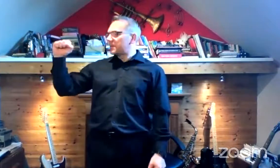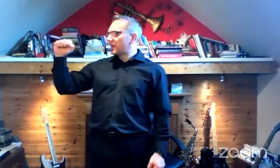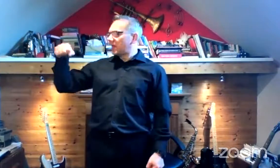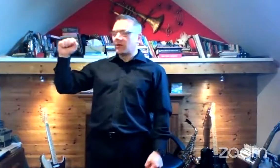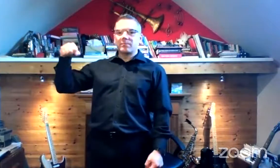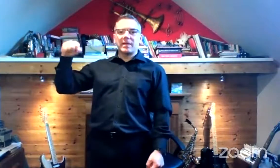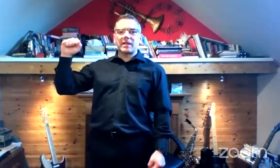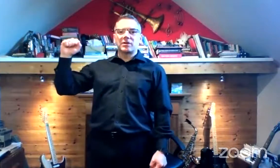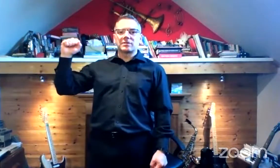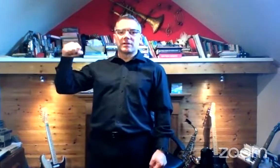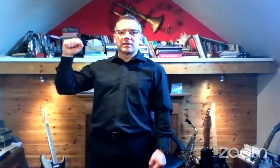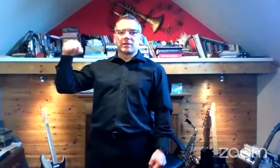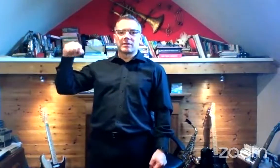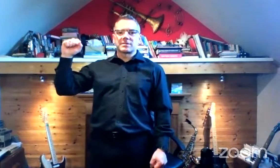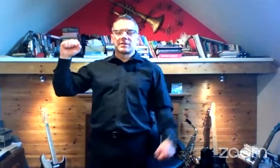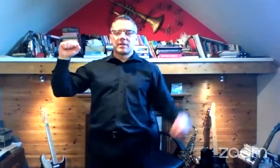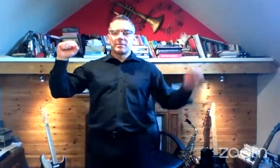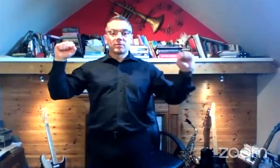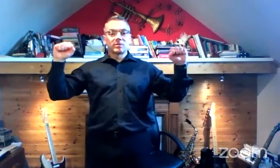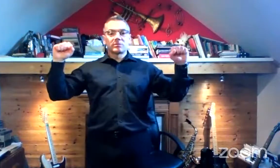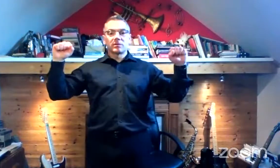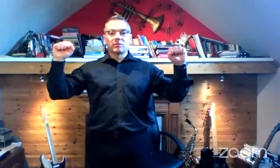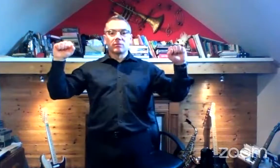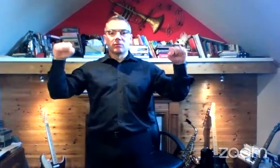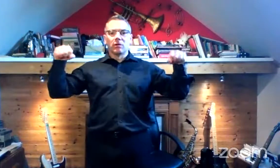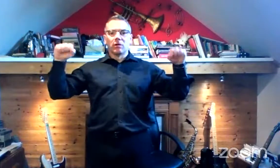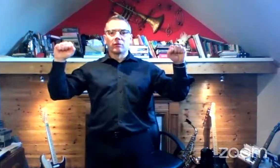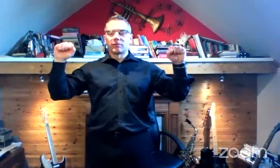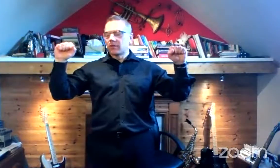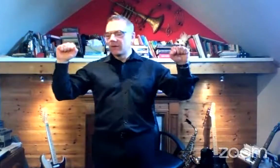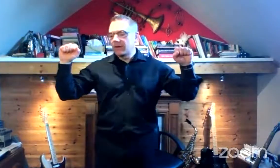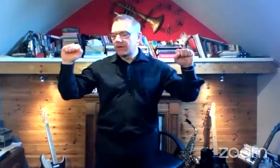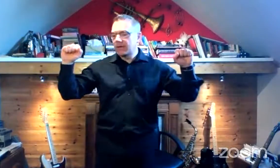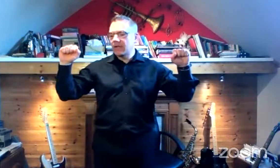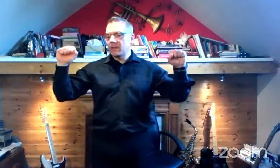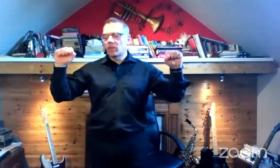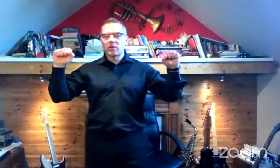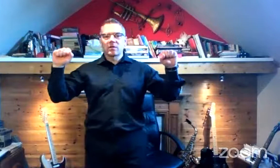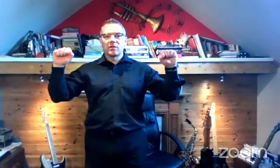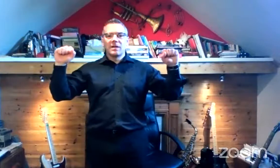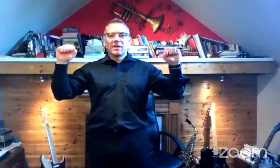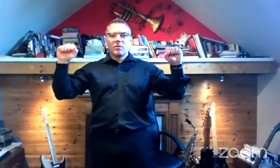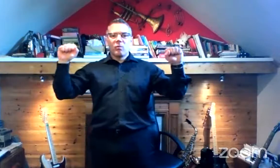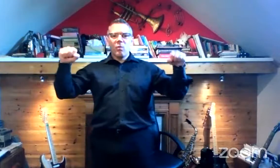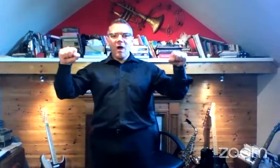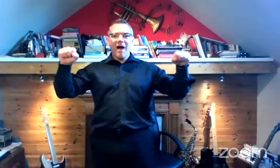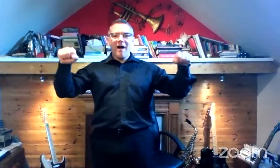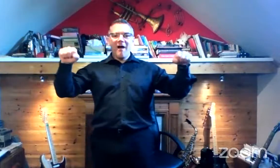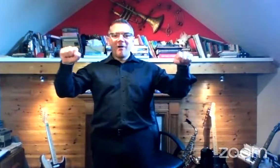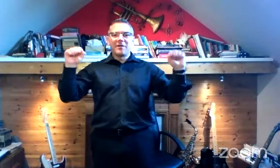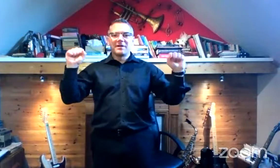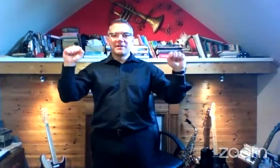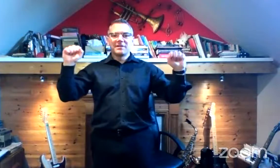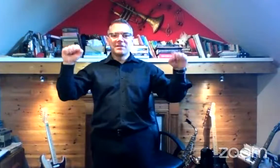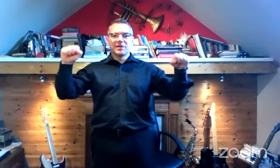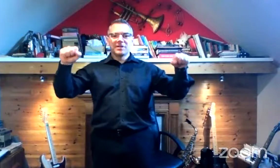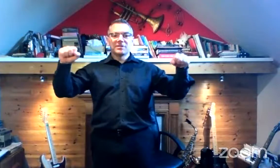puppet, hello, make it nod, yes. But do two, yes. Right, and then we're gonna go, whoa, nod, nod,